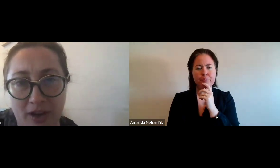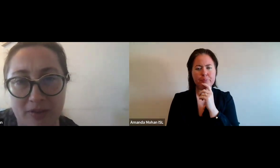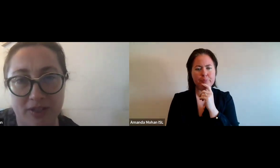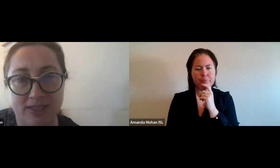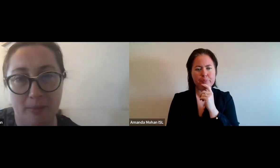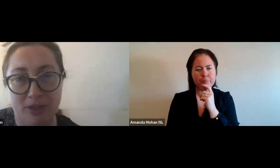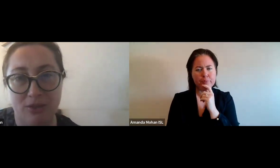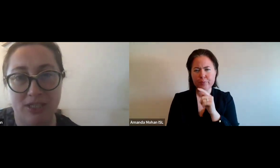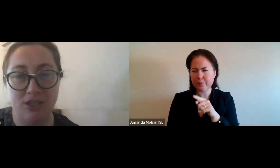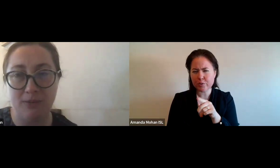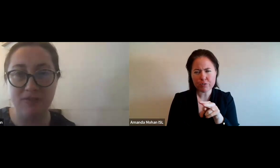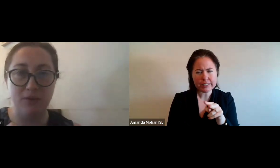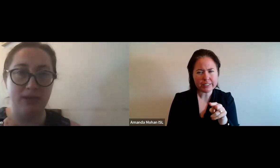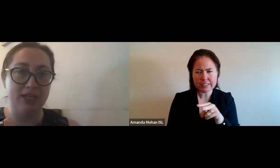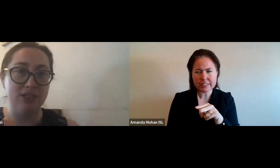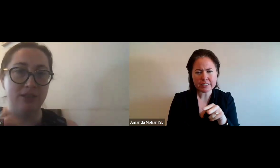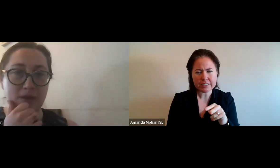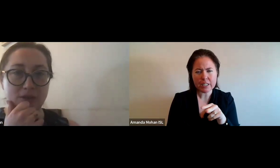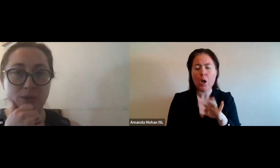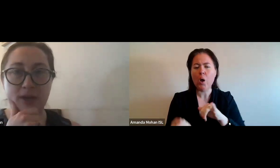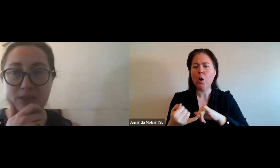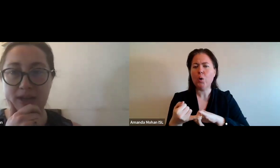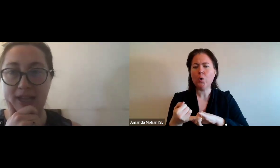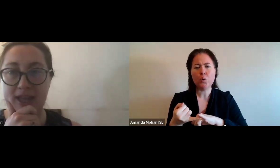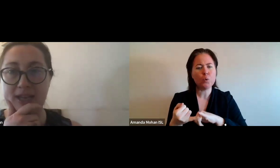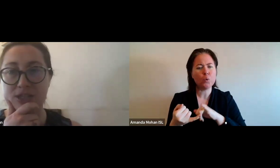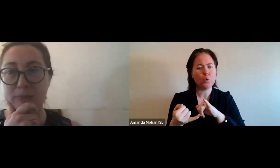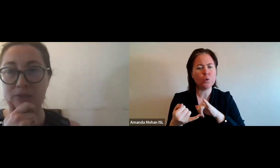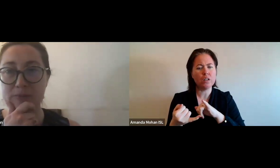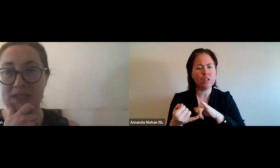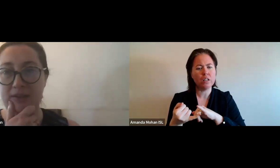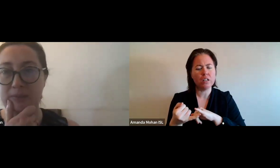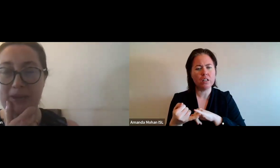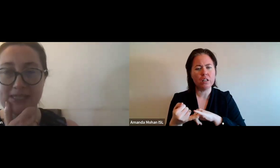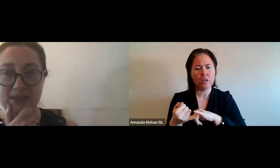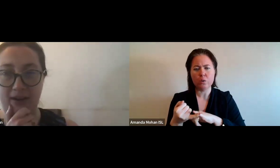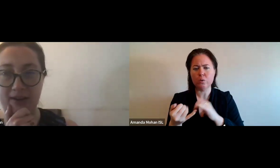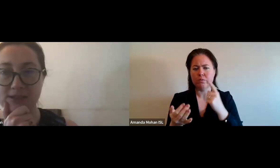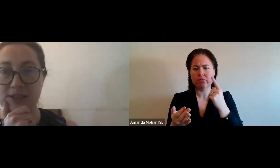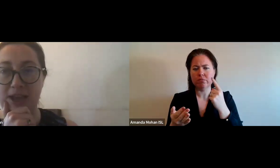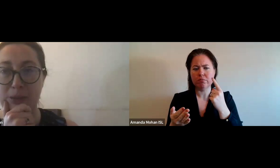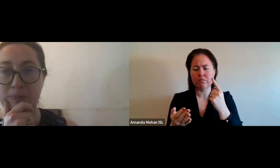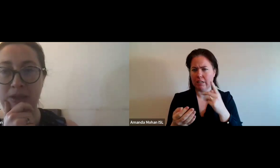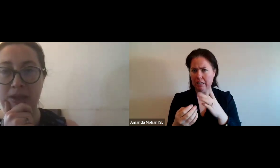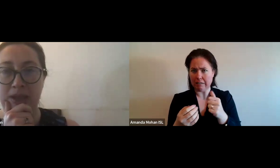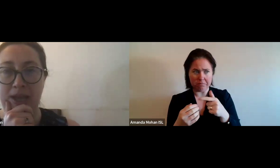Who are viable for this opportunity in terms of location? I'm not sure. So like, again, it should be groups that are based in